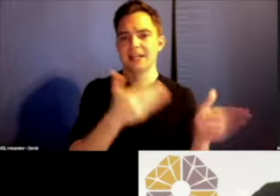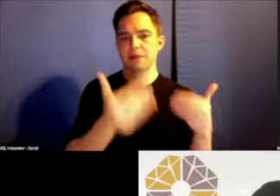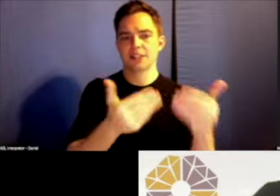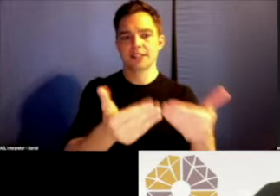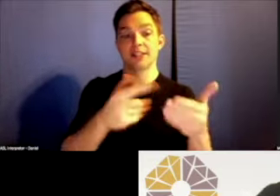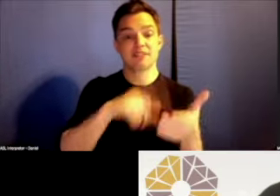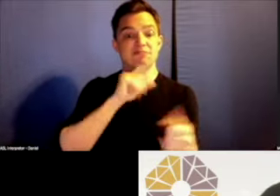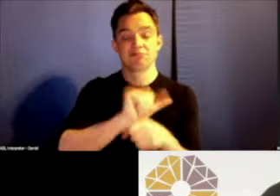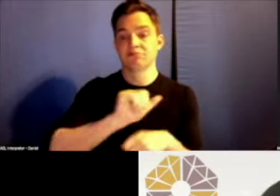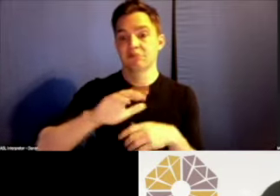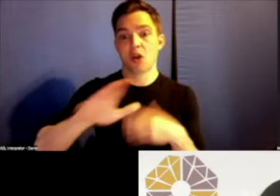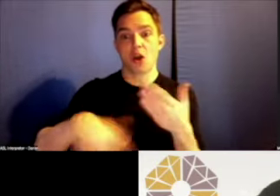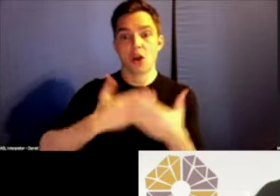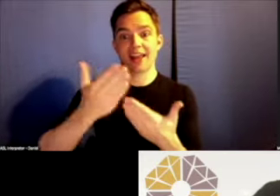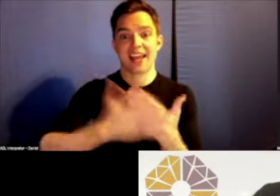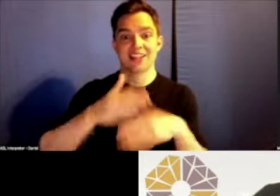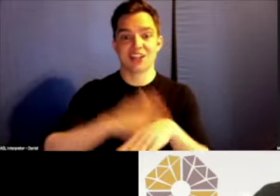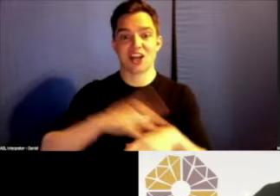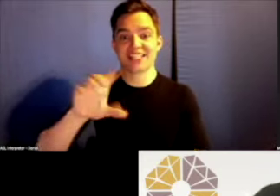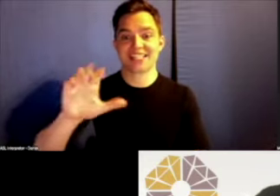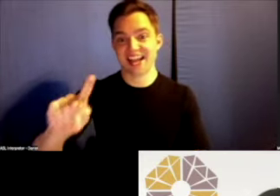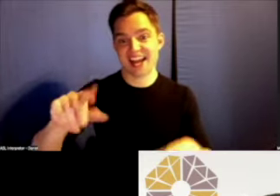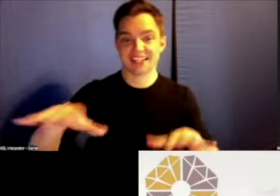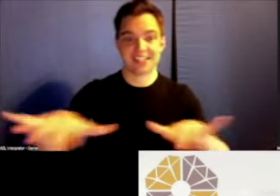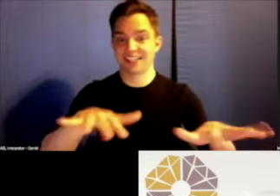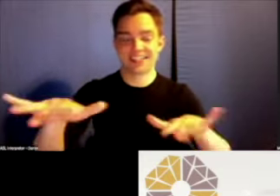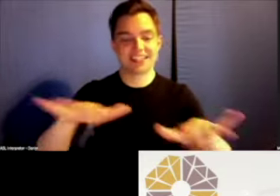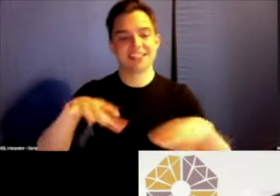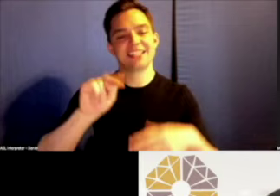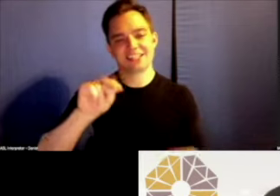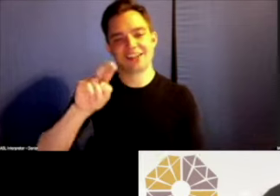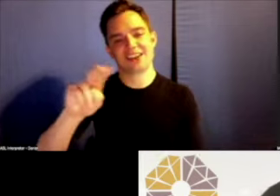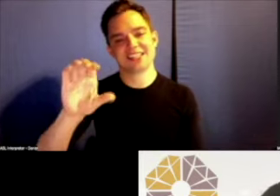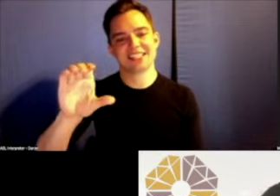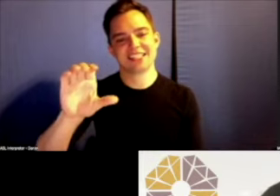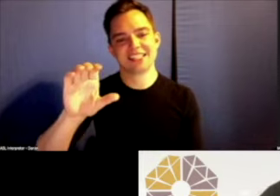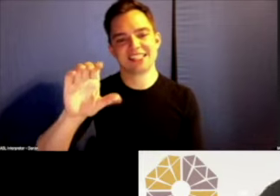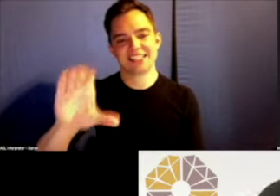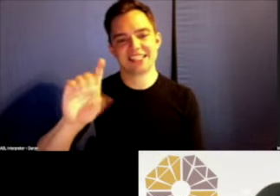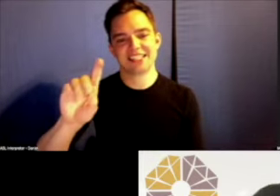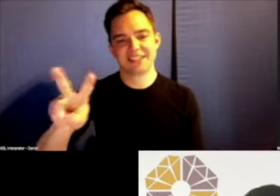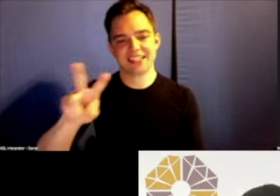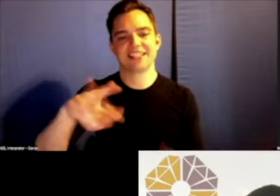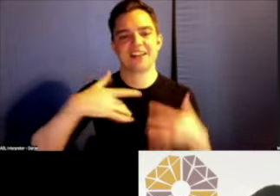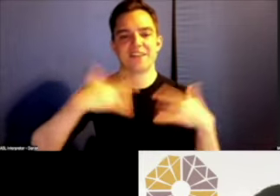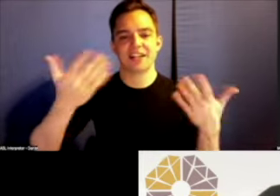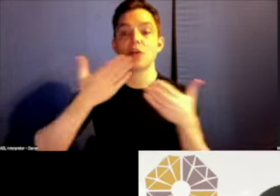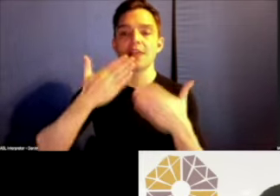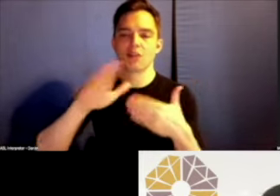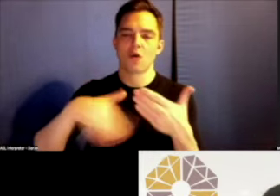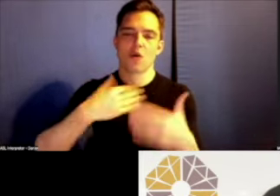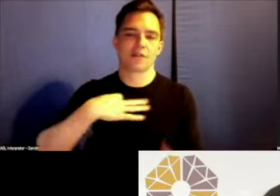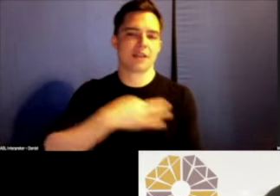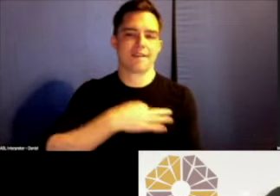actually been an all hands on deck event for NRCDV. So again, thank you to all staff members for